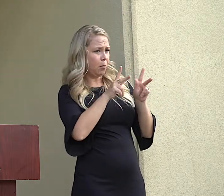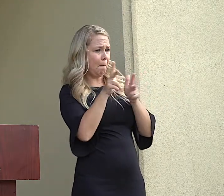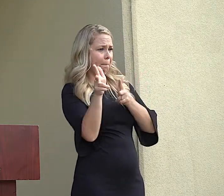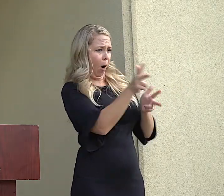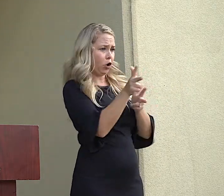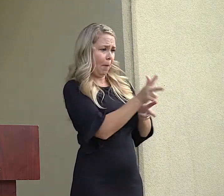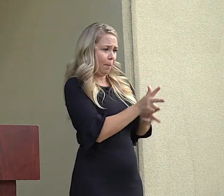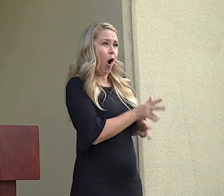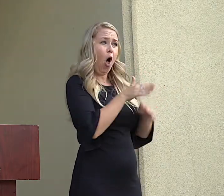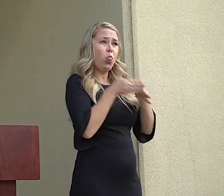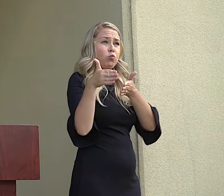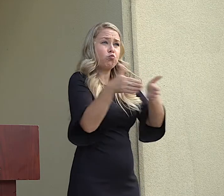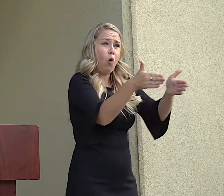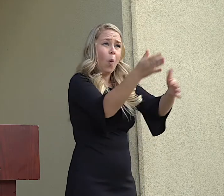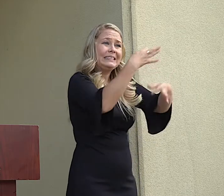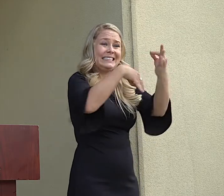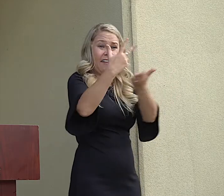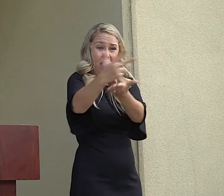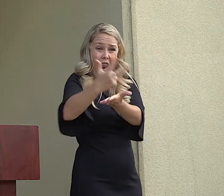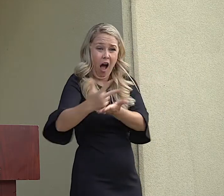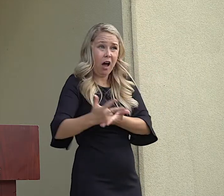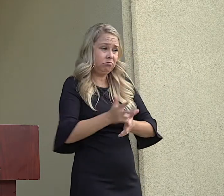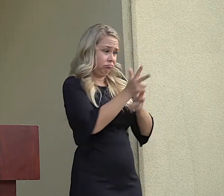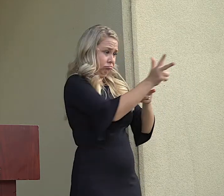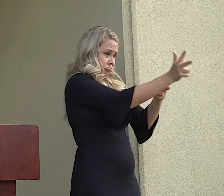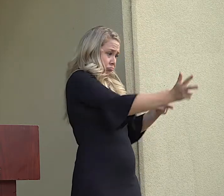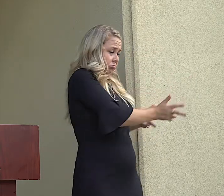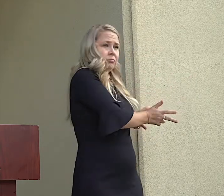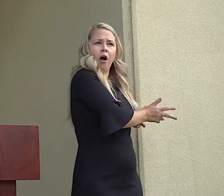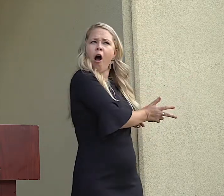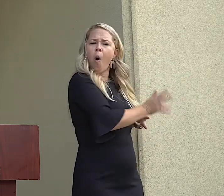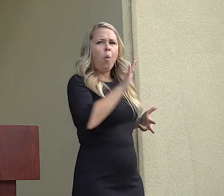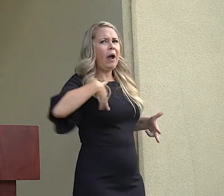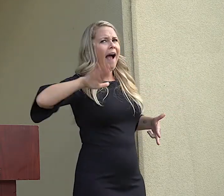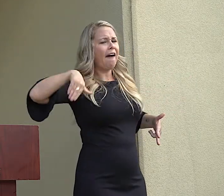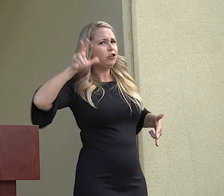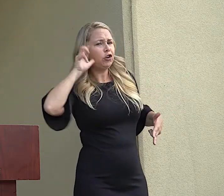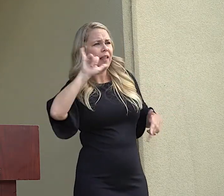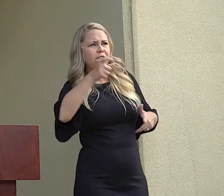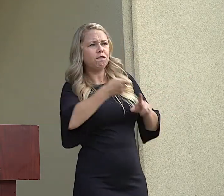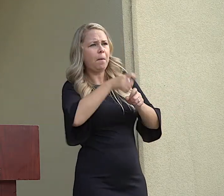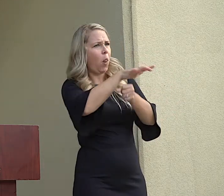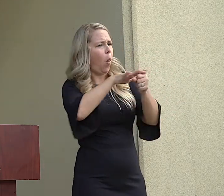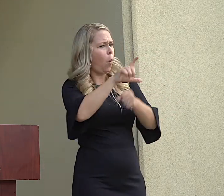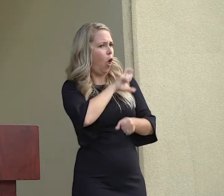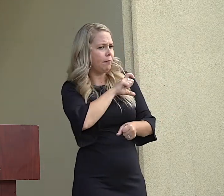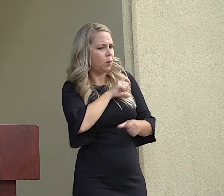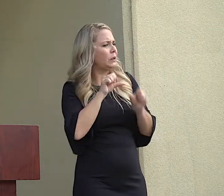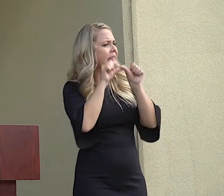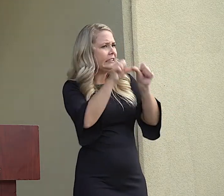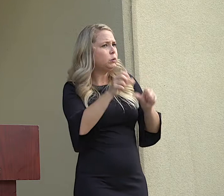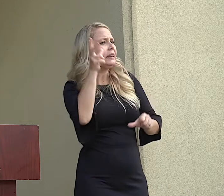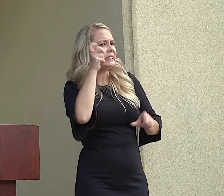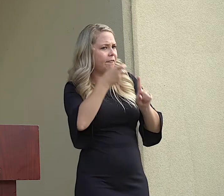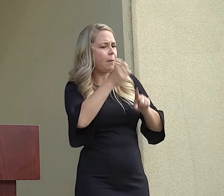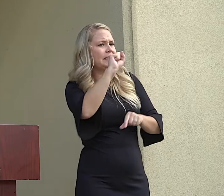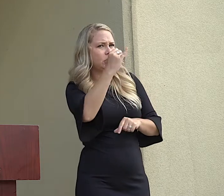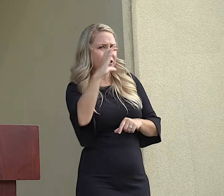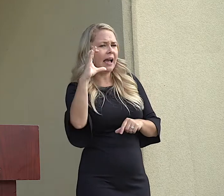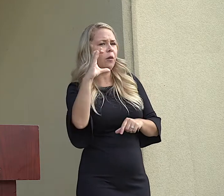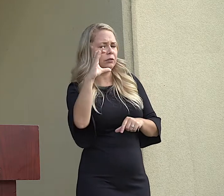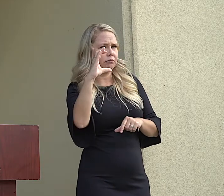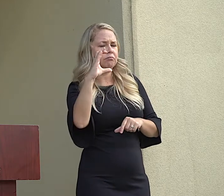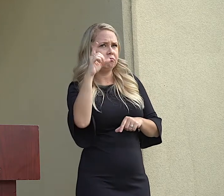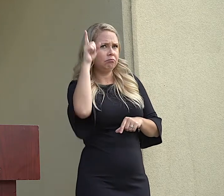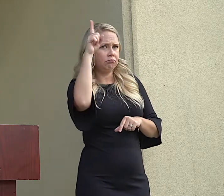of roads instead of the public parking lots? Again, an enforcement action. We've not heard that from local law enforcement. We're continuing to listen to them from the St. Johns County Sheriff's